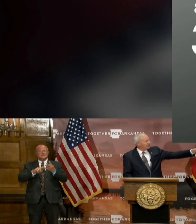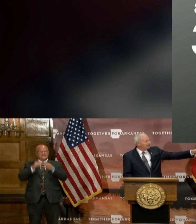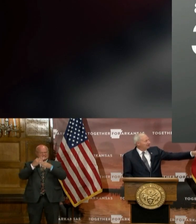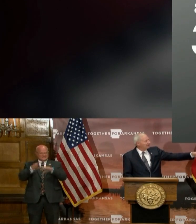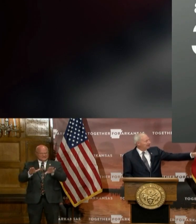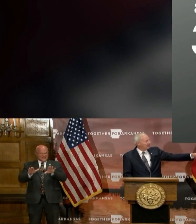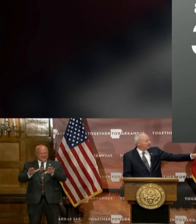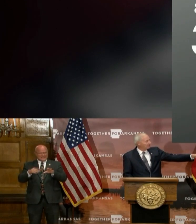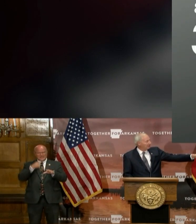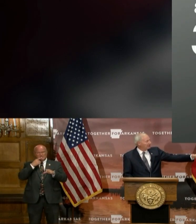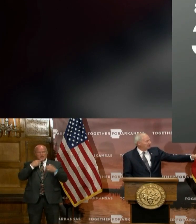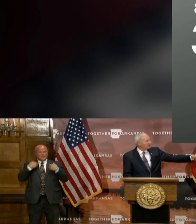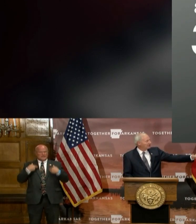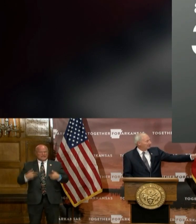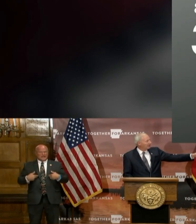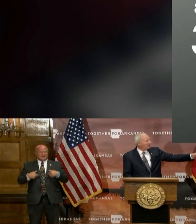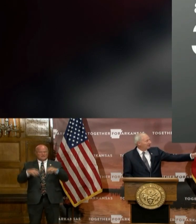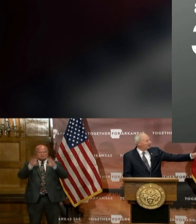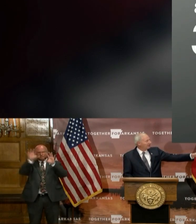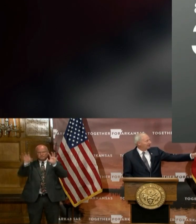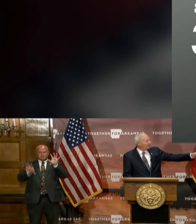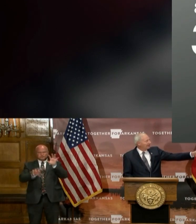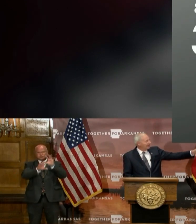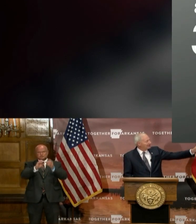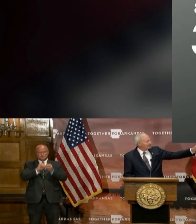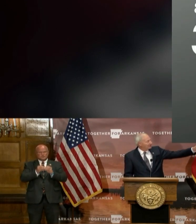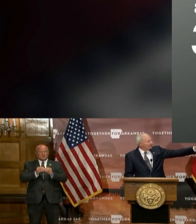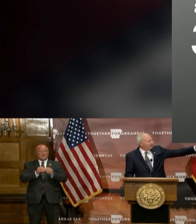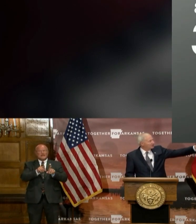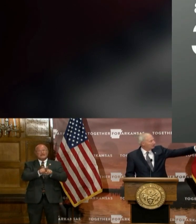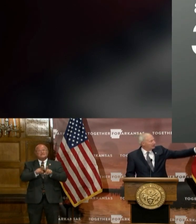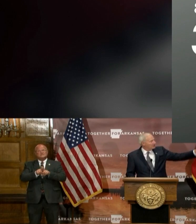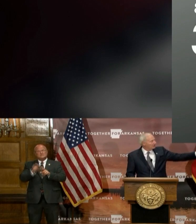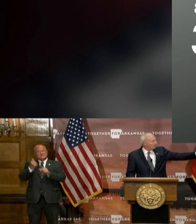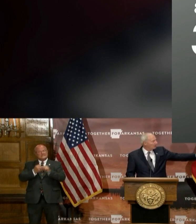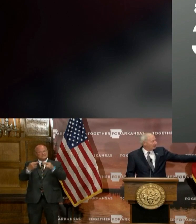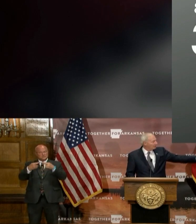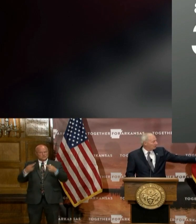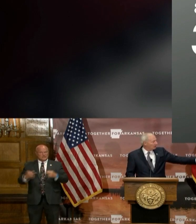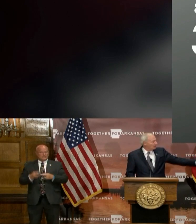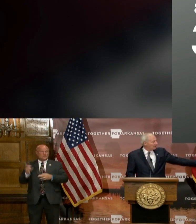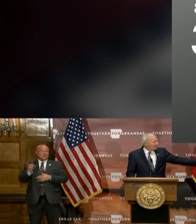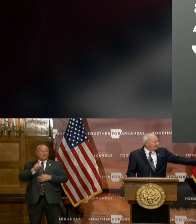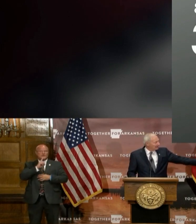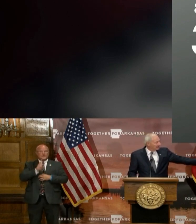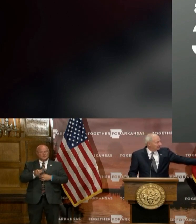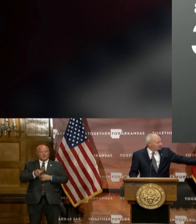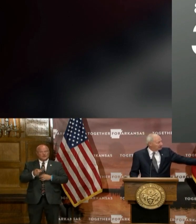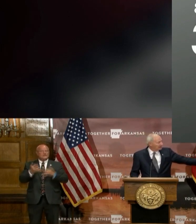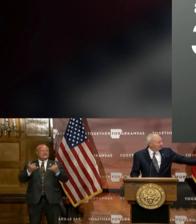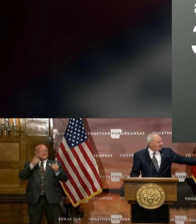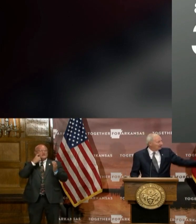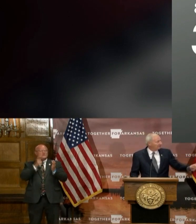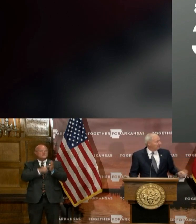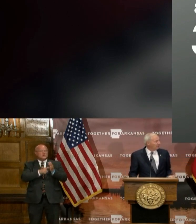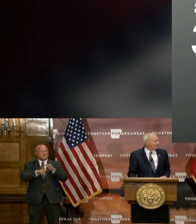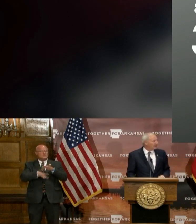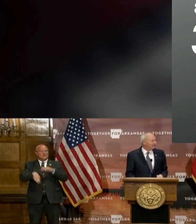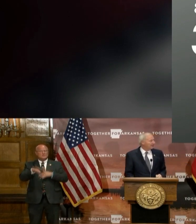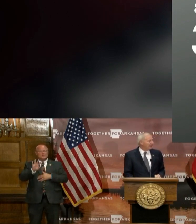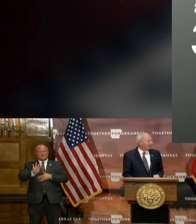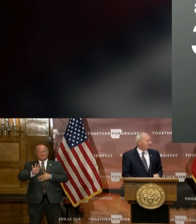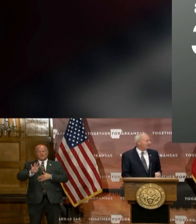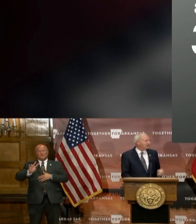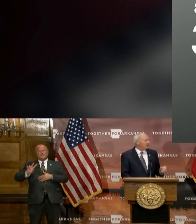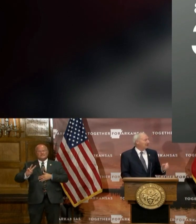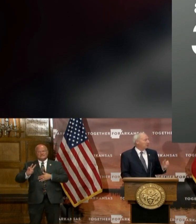divides along the public health regions numerically as to in each region where they were. Now you notice down at the bottom,